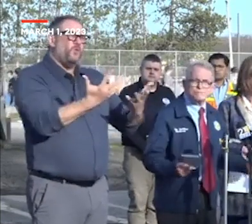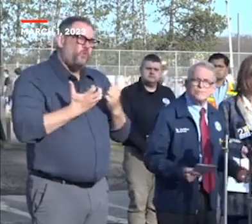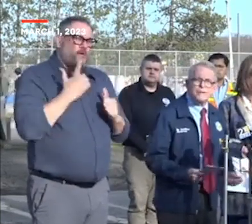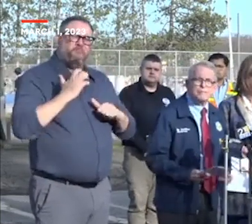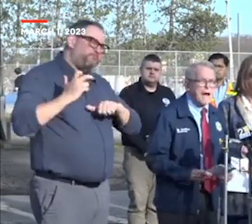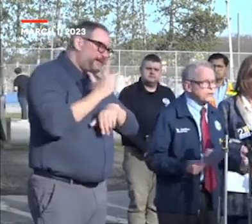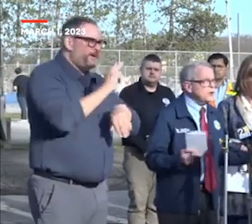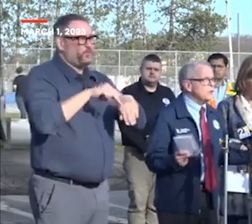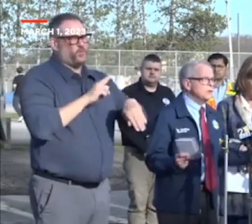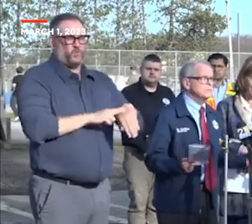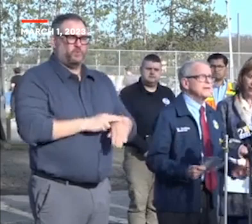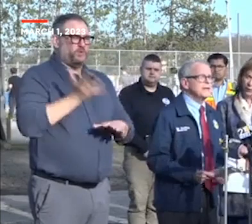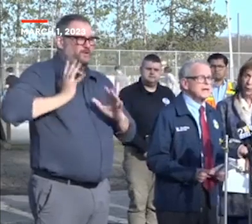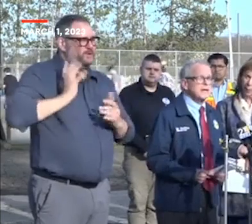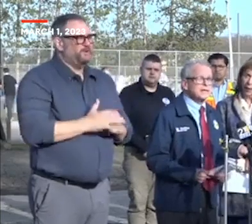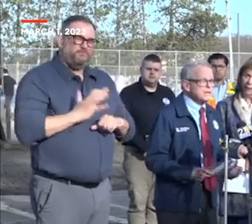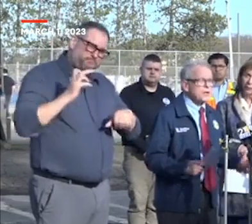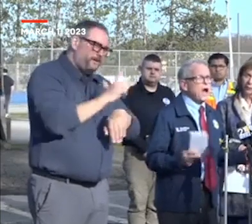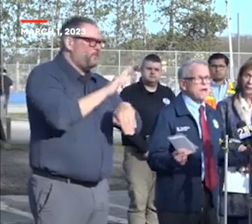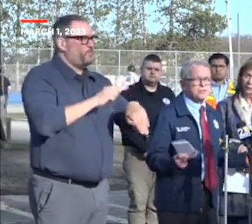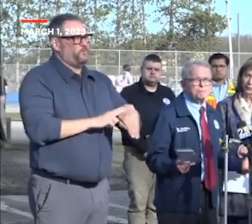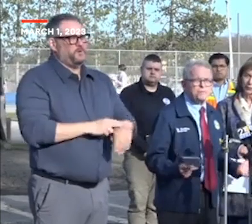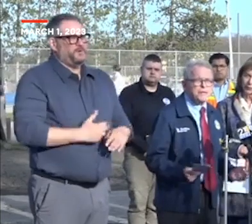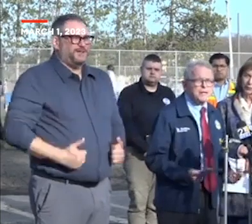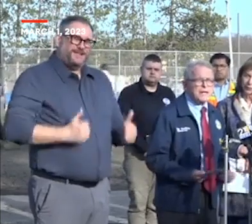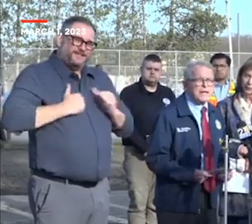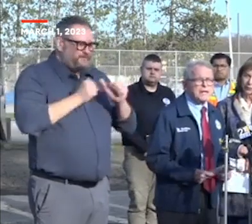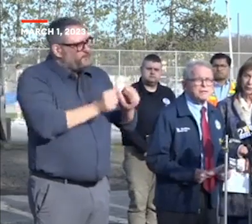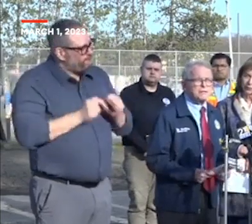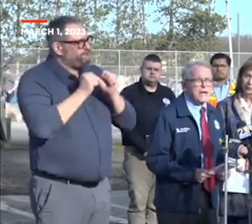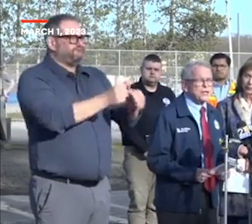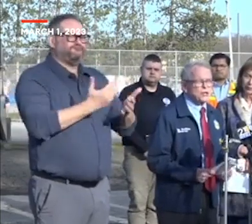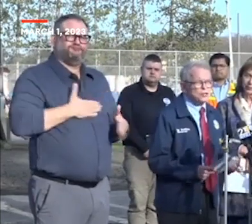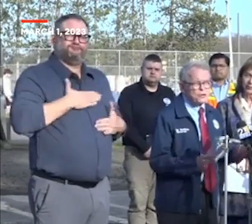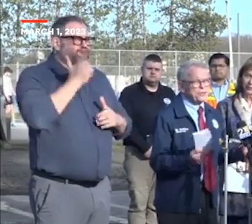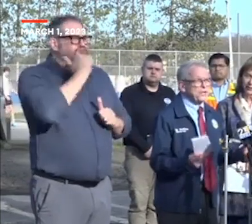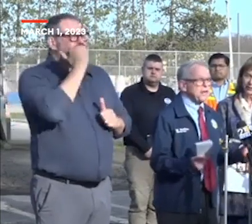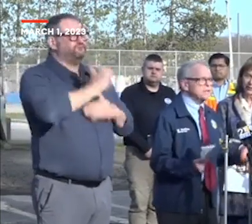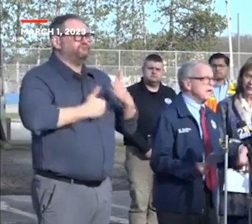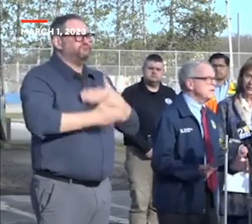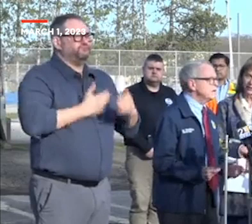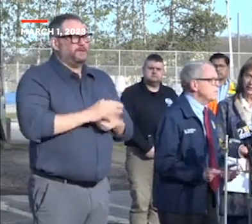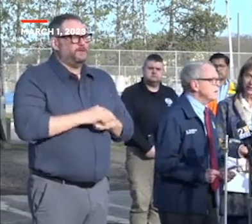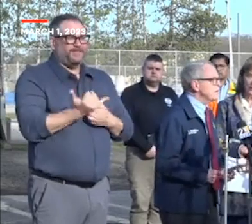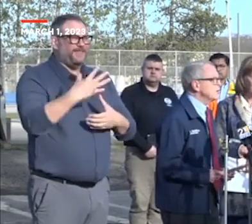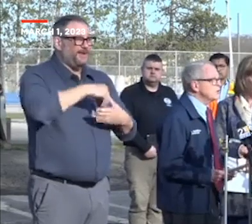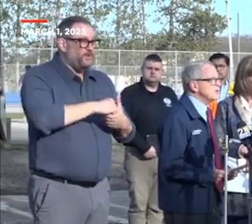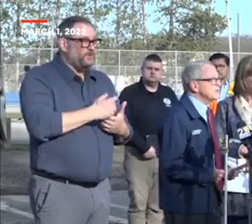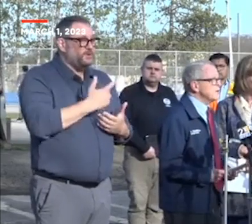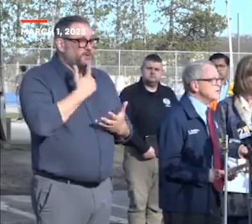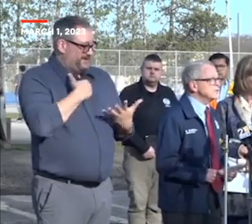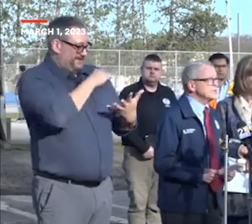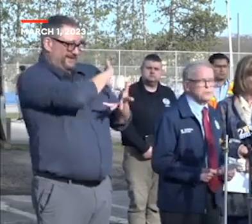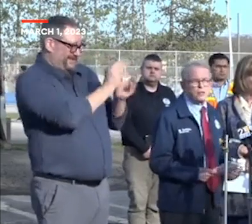were, get back to normal, live their lives. And that includes all the things I've said, but it may include